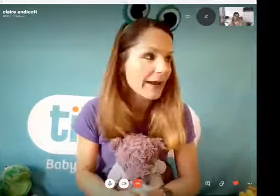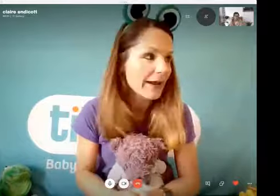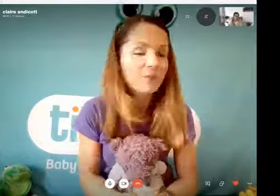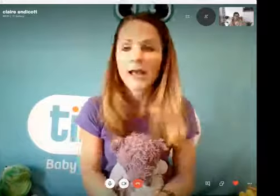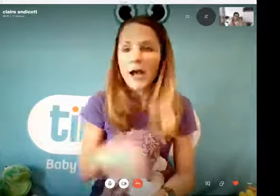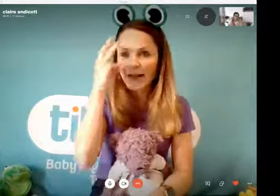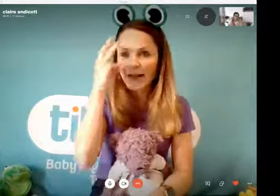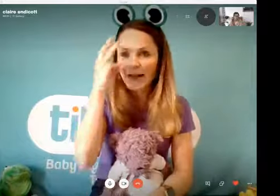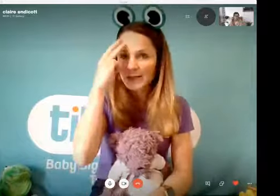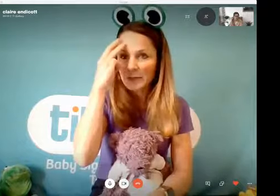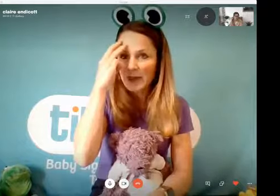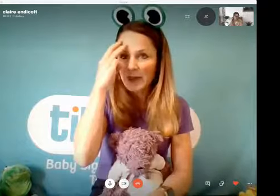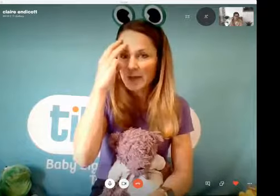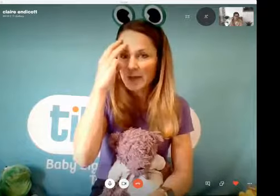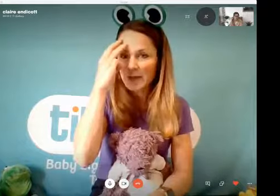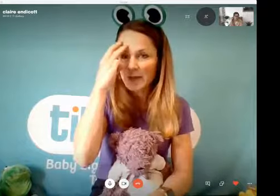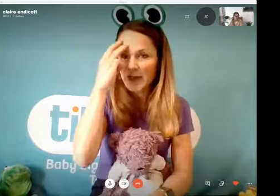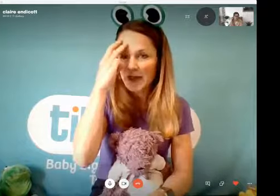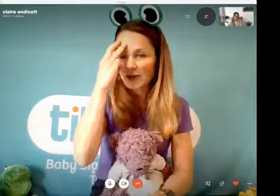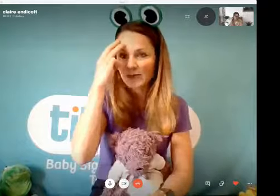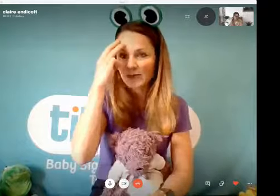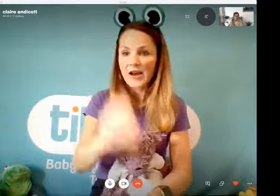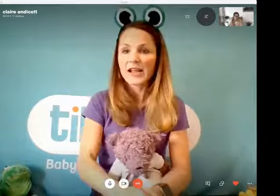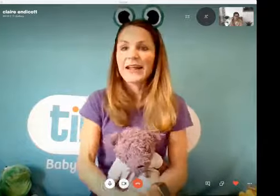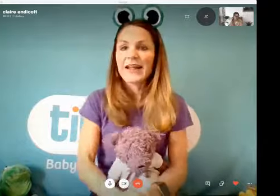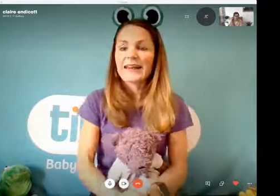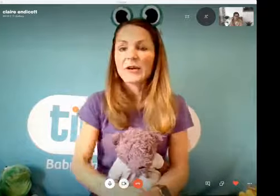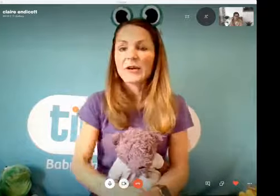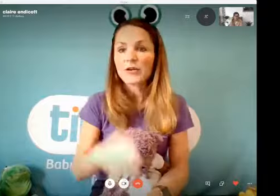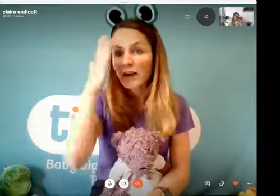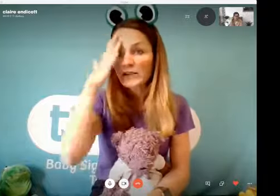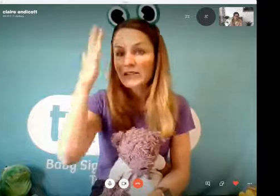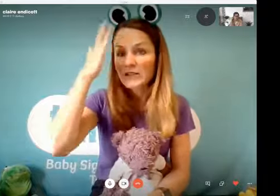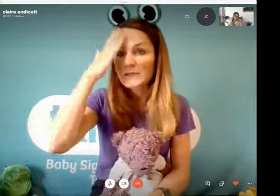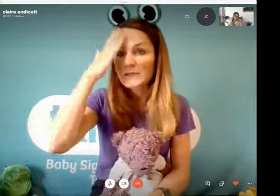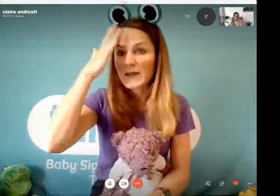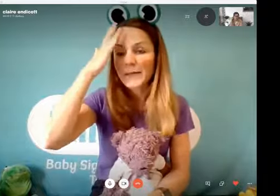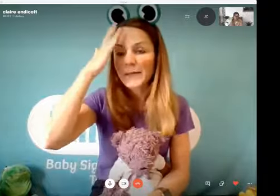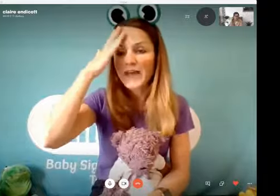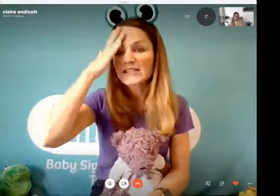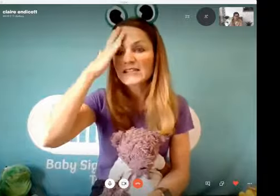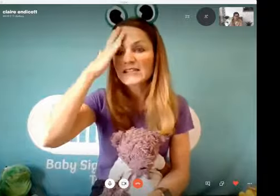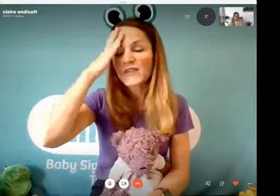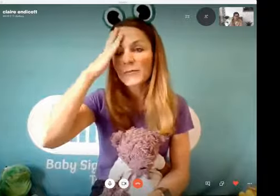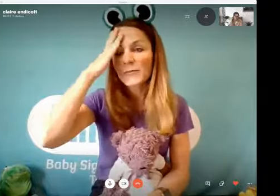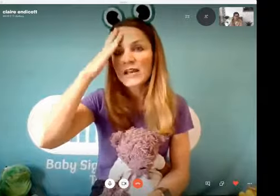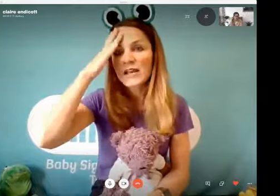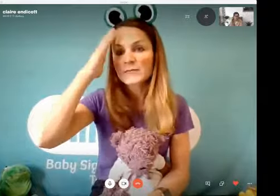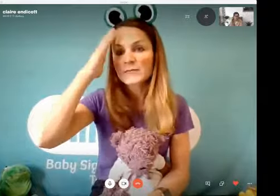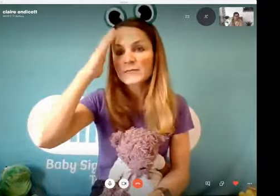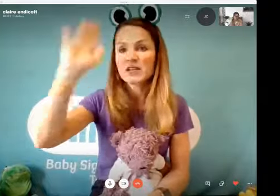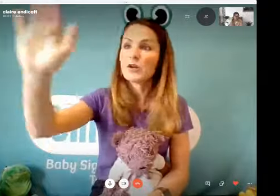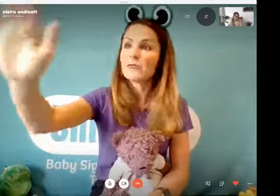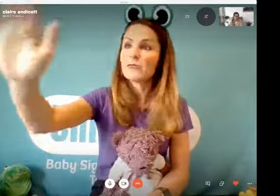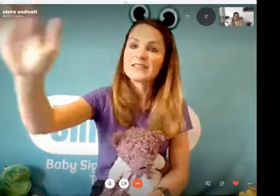Okay, so mummy, all right? Now you'll find sometimes babies tap their heads for mummy. Sometimes I've known babies tap their